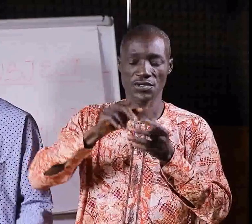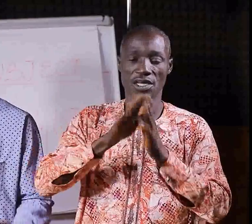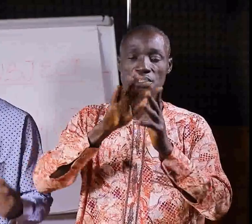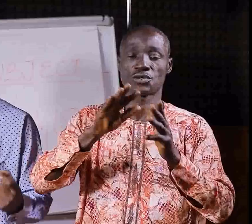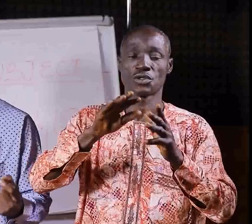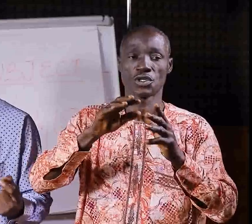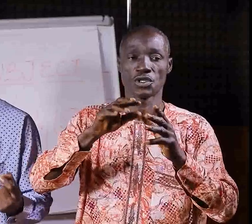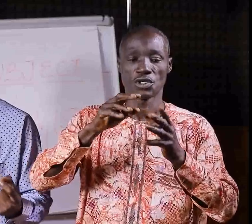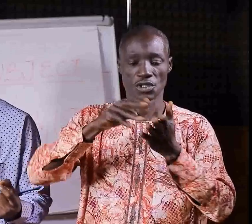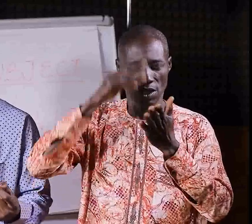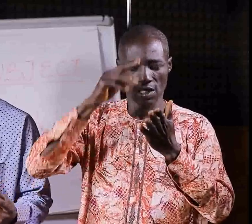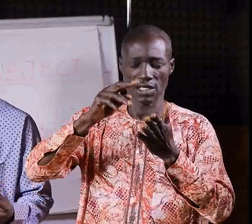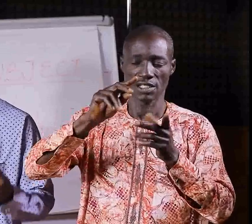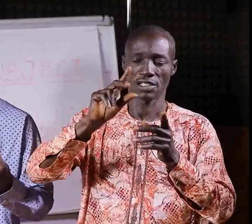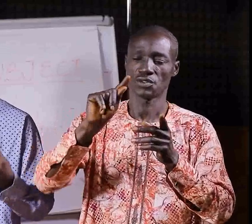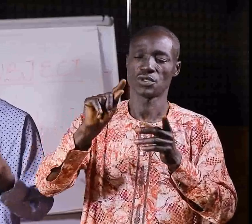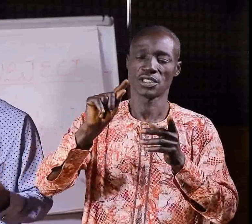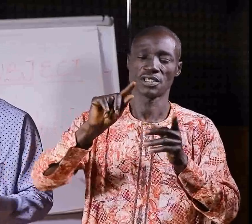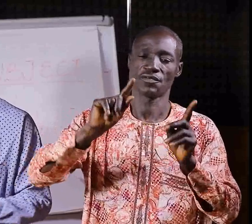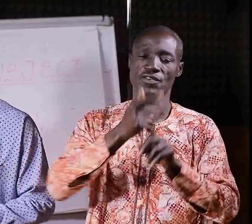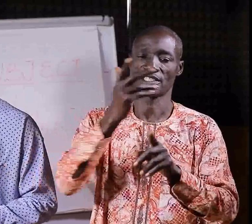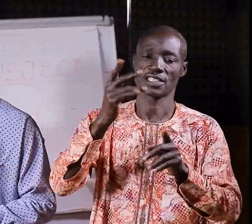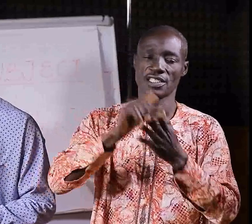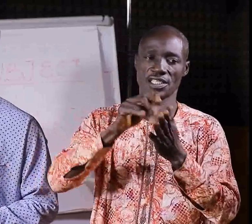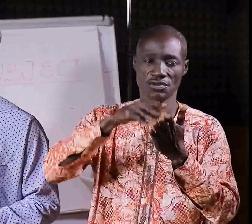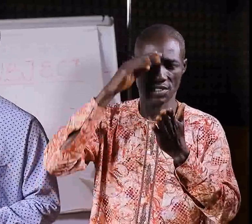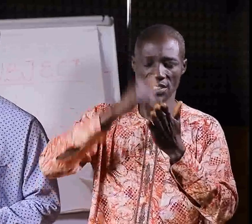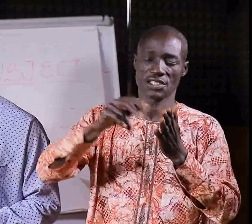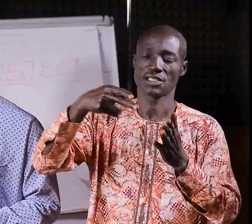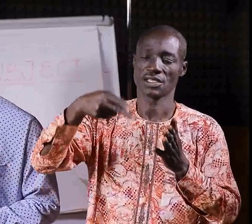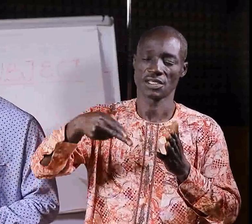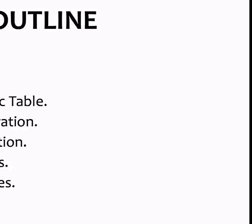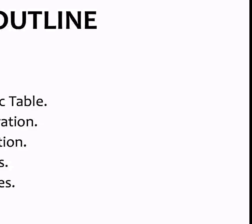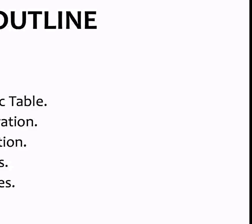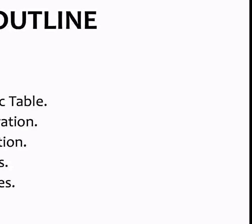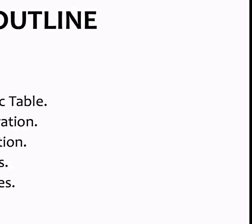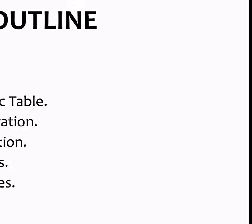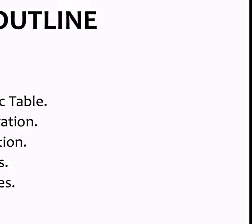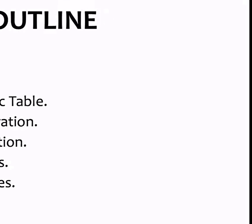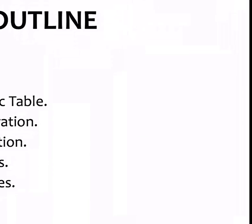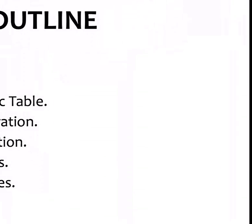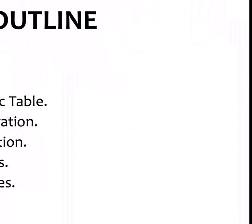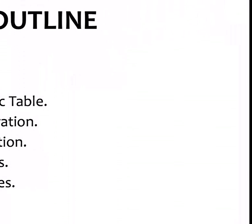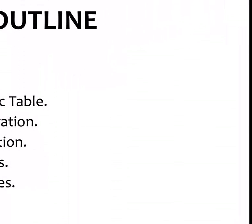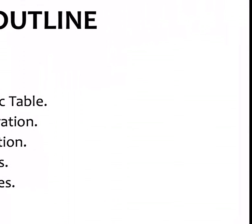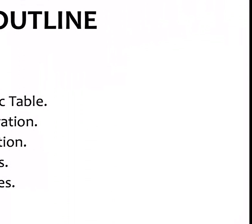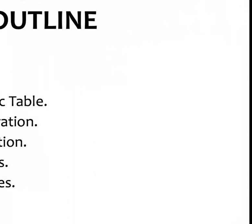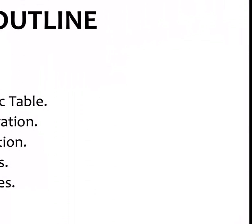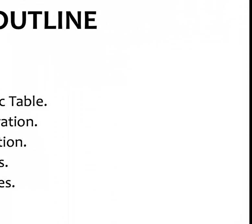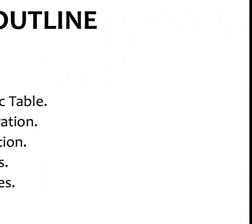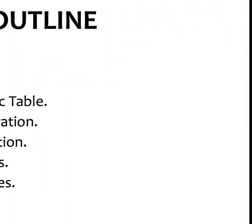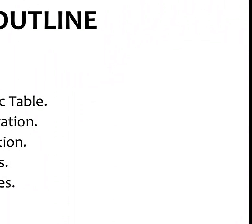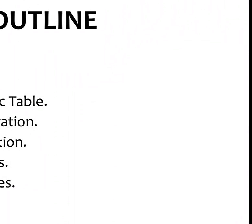elements, the first element that comes to your mind is hydrogen. Now, hydrogen is broken down into introduction,